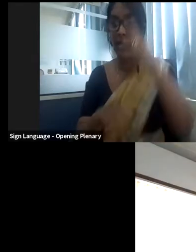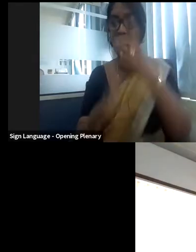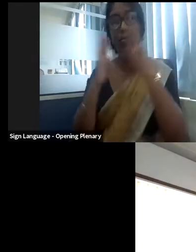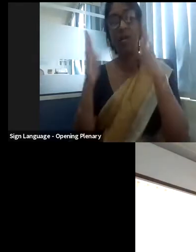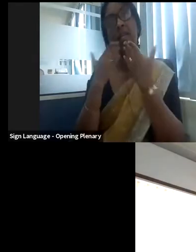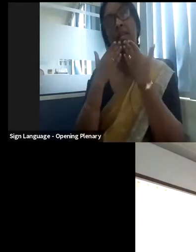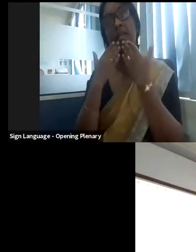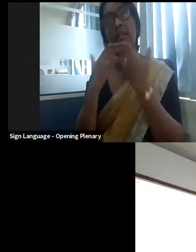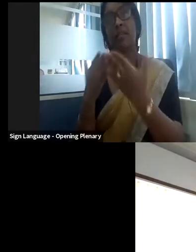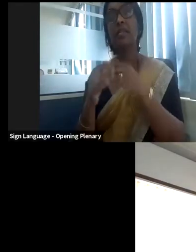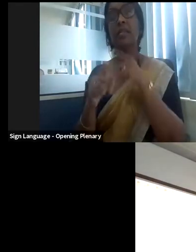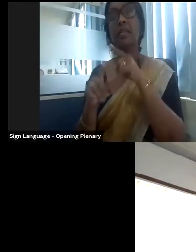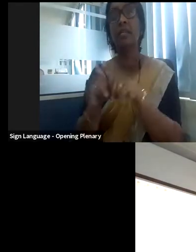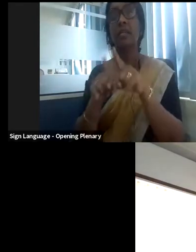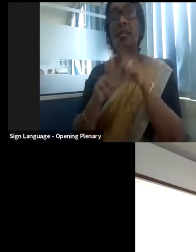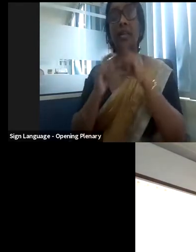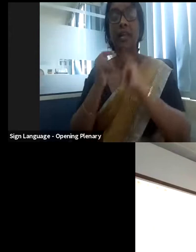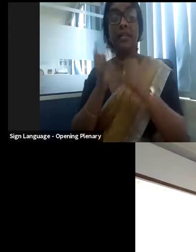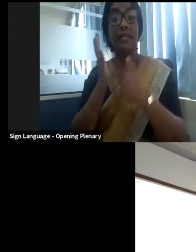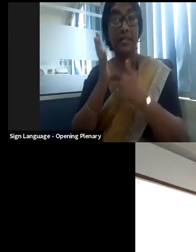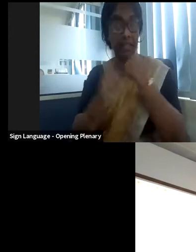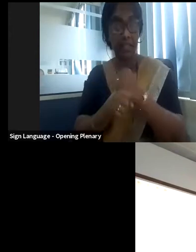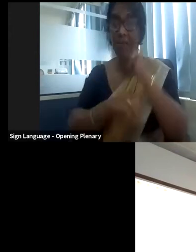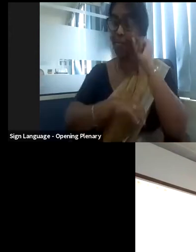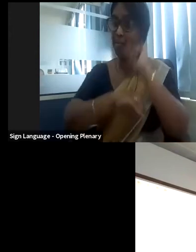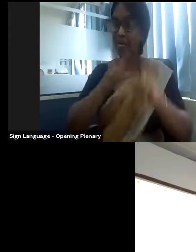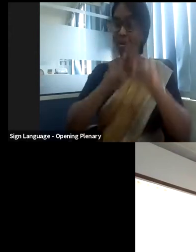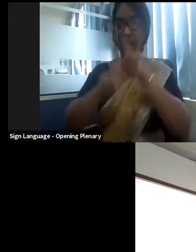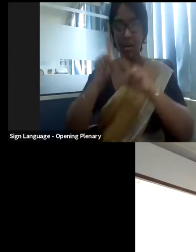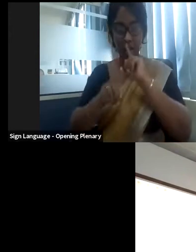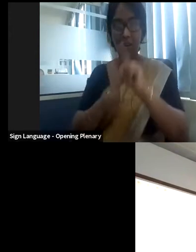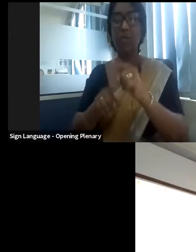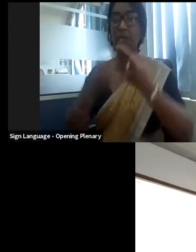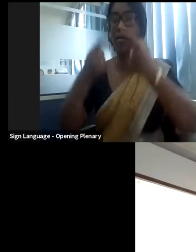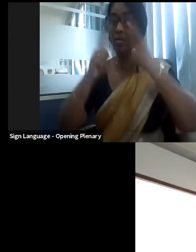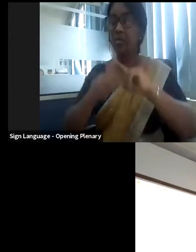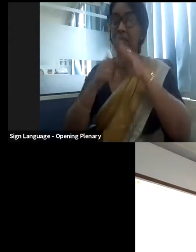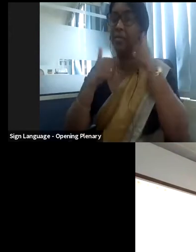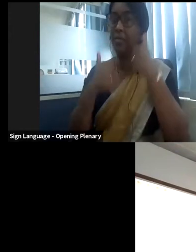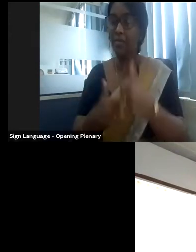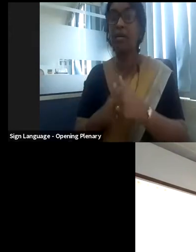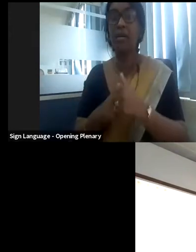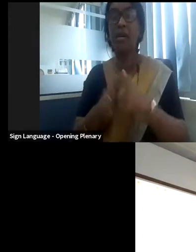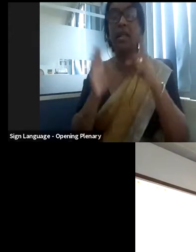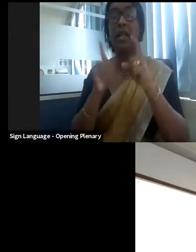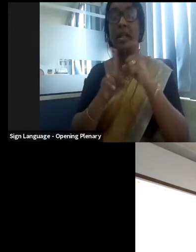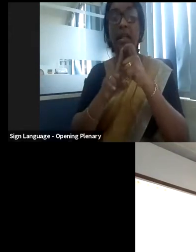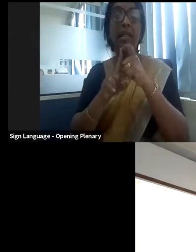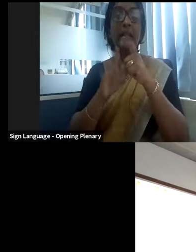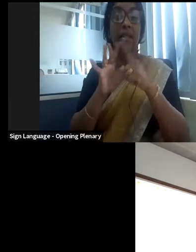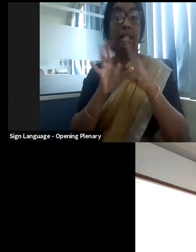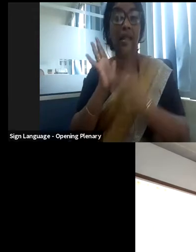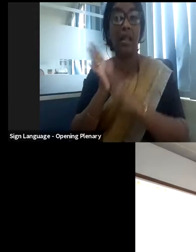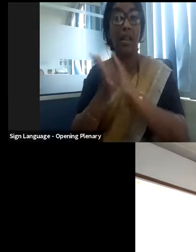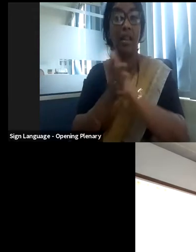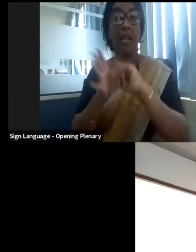to 2030. Our next intervention will be from Mr. Dilan Fernando, CEO of Dilmati and Chairman of